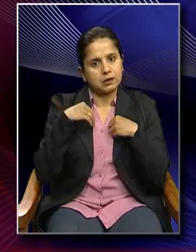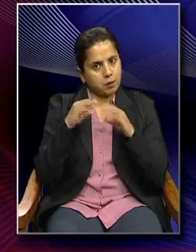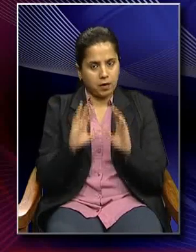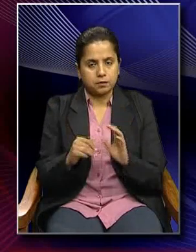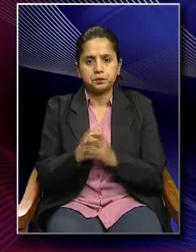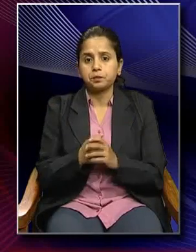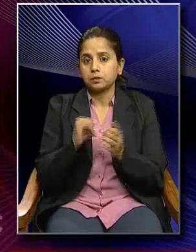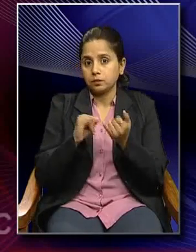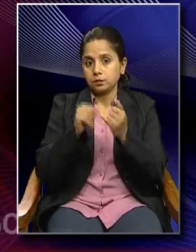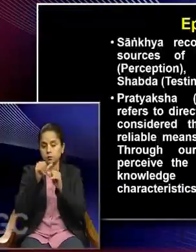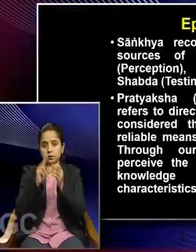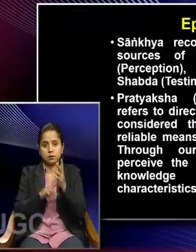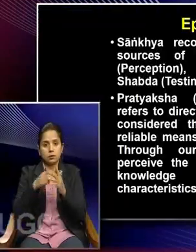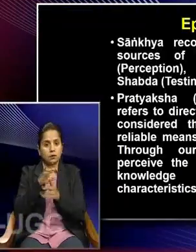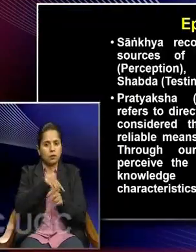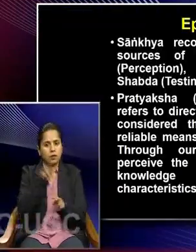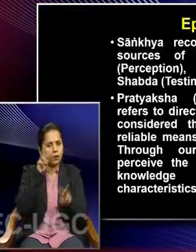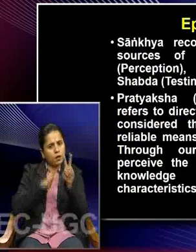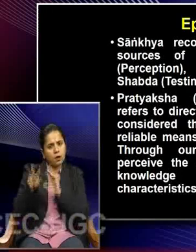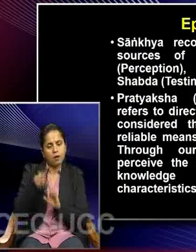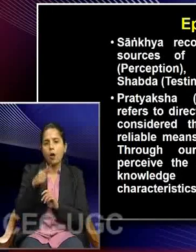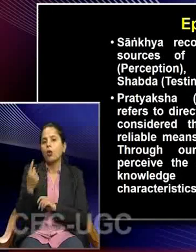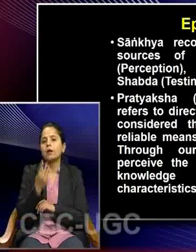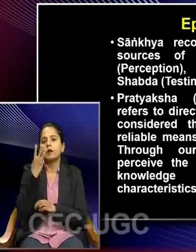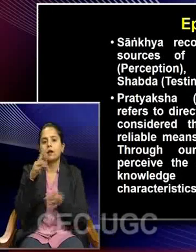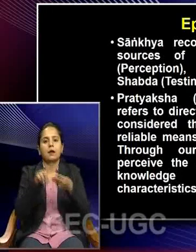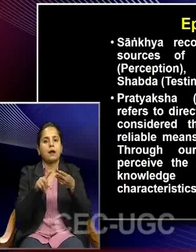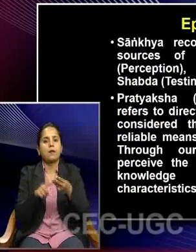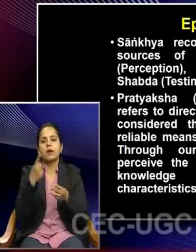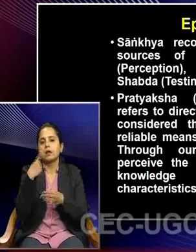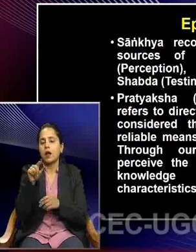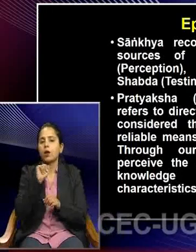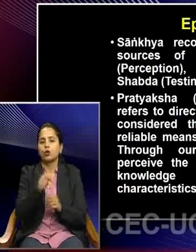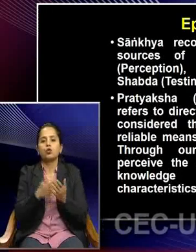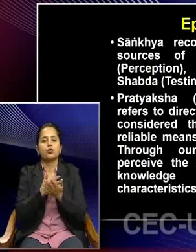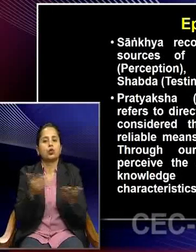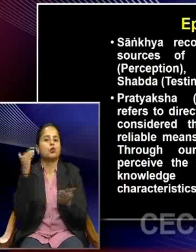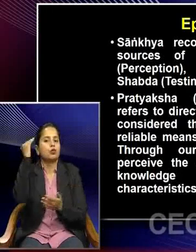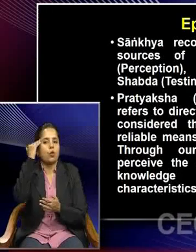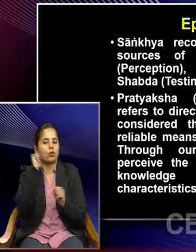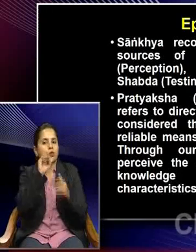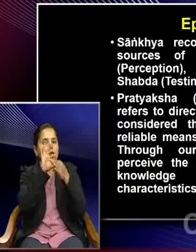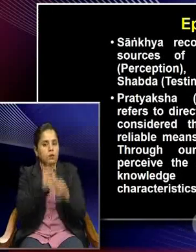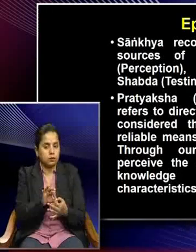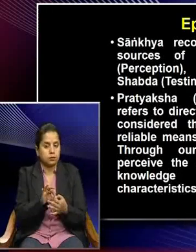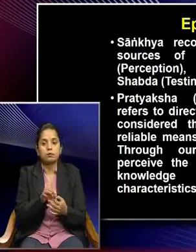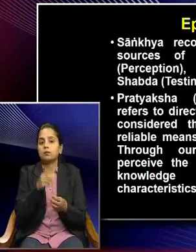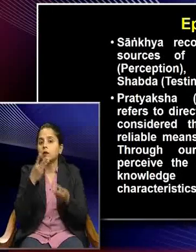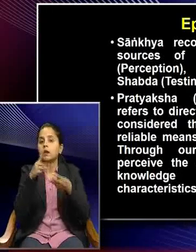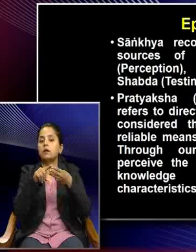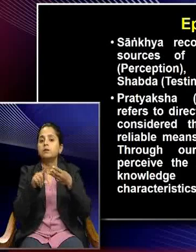So Sāṅkhya recognizes only three valid sources of knowledge, which